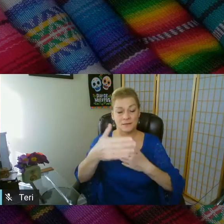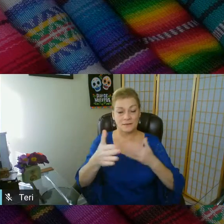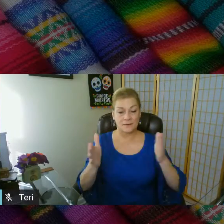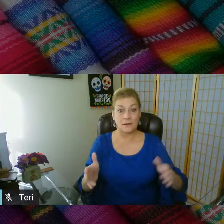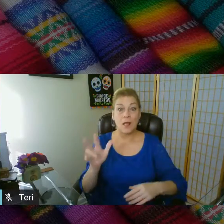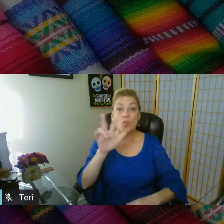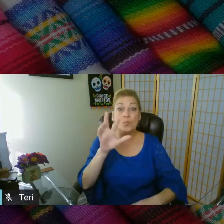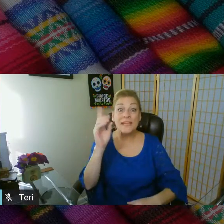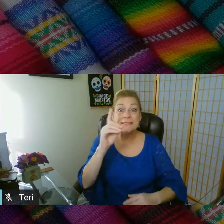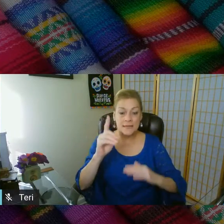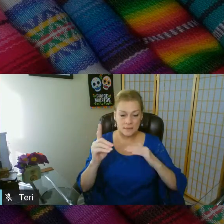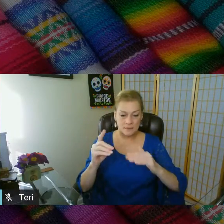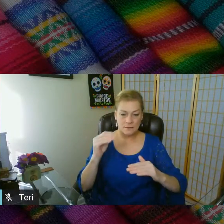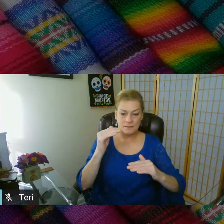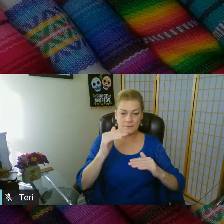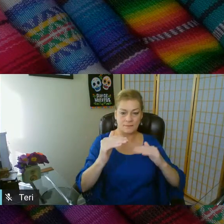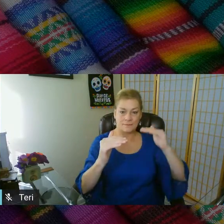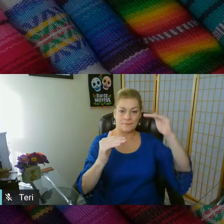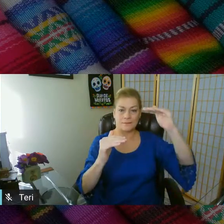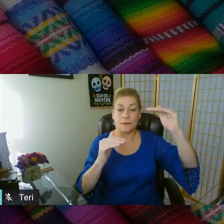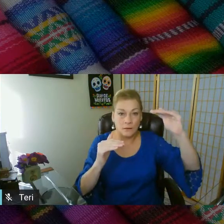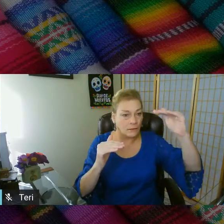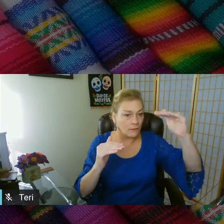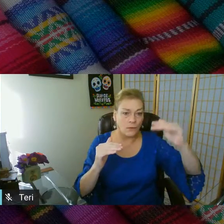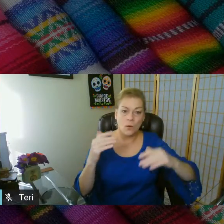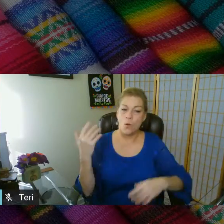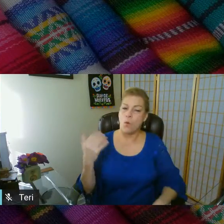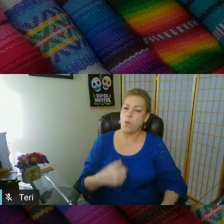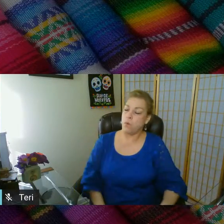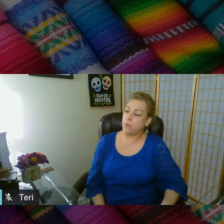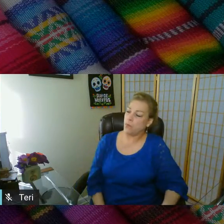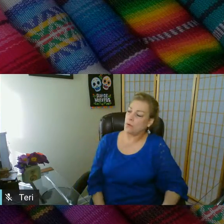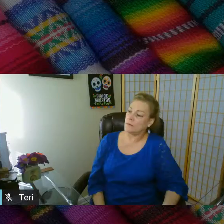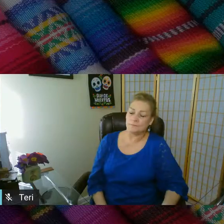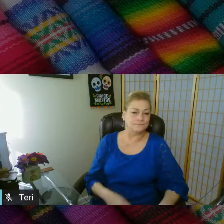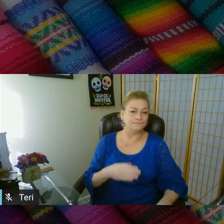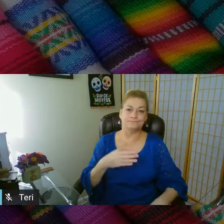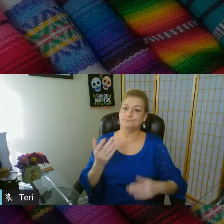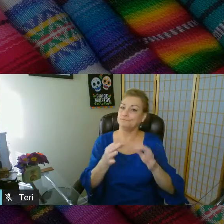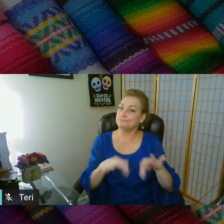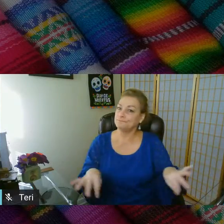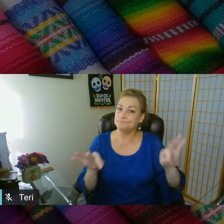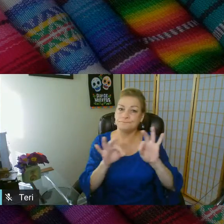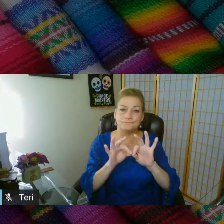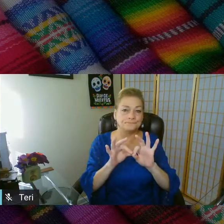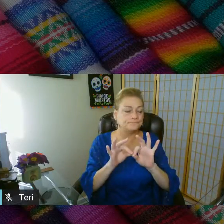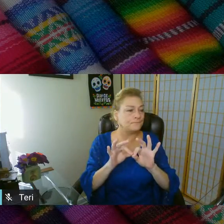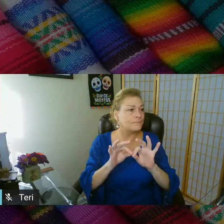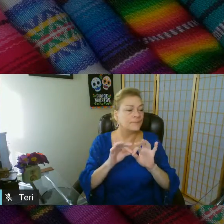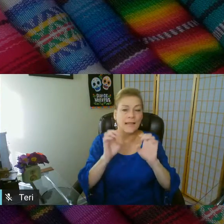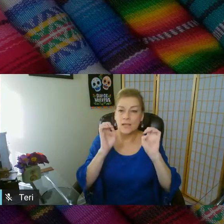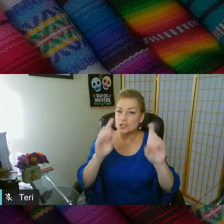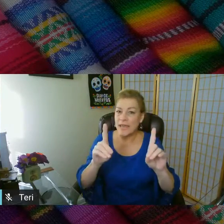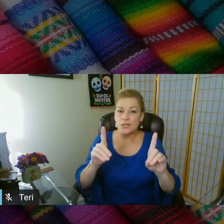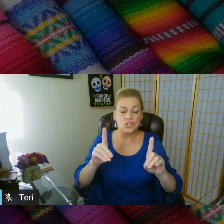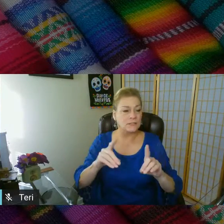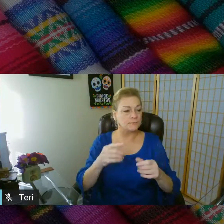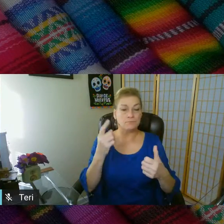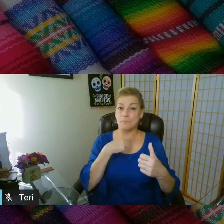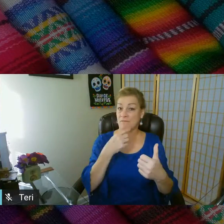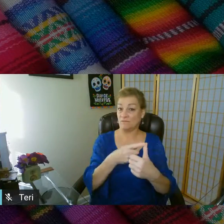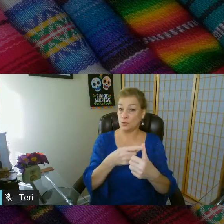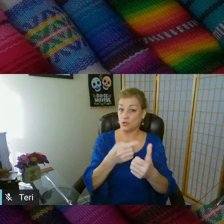3D chess game, because that's how he was. He was always, into education. He gave me my first encyclopedia set. He gave